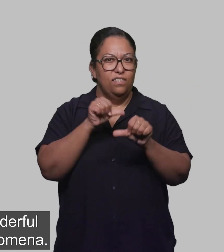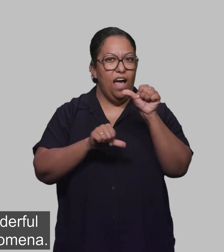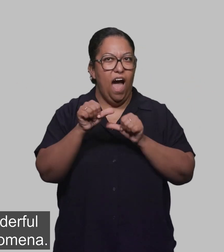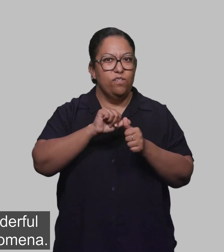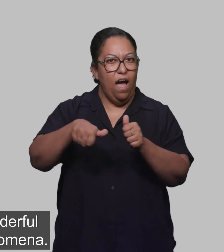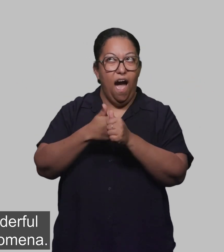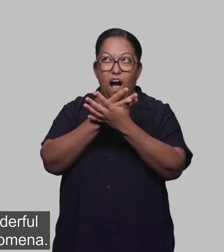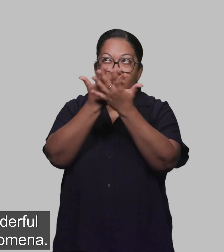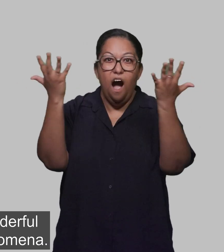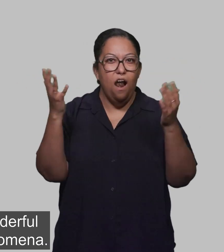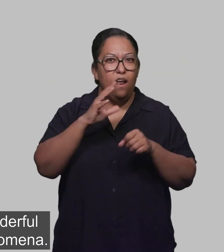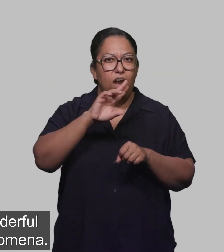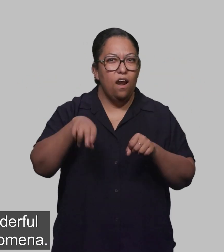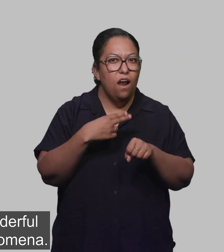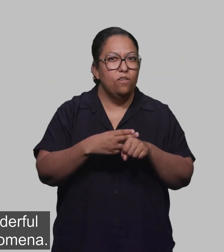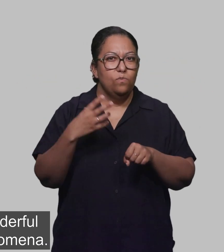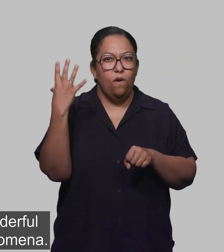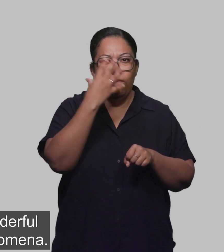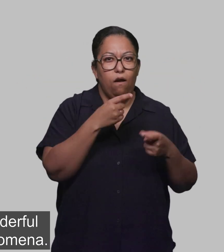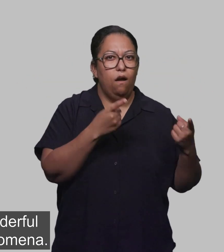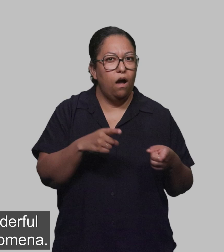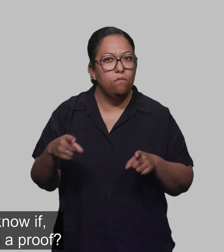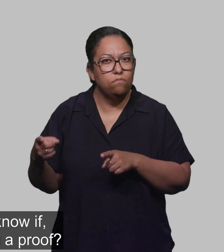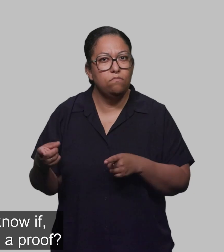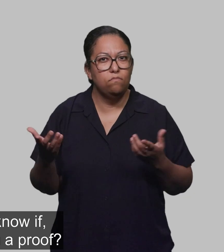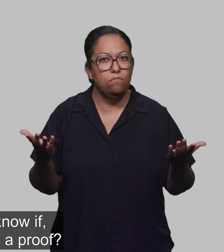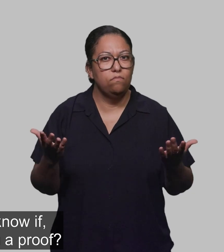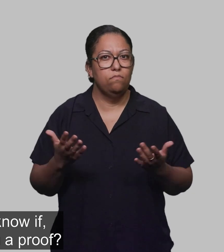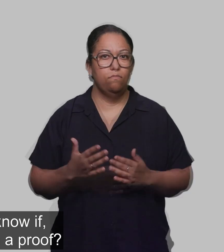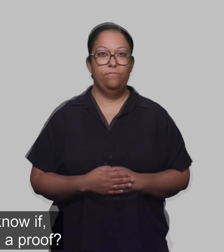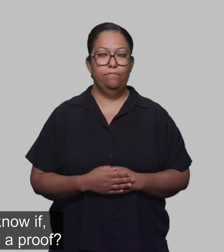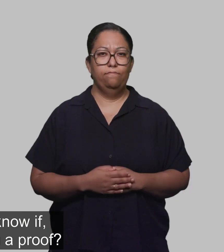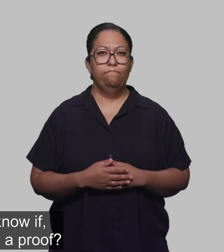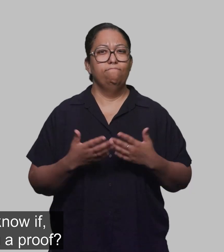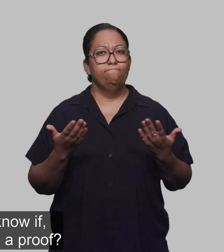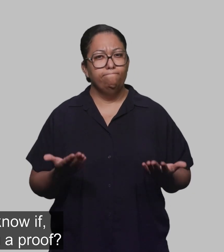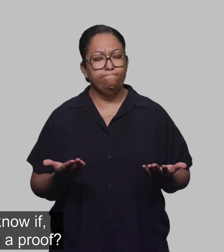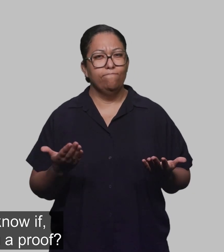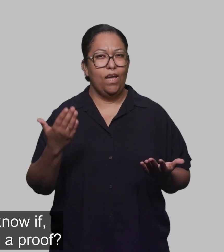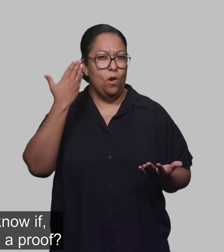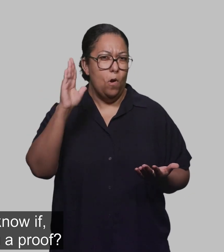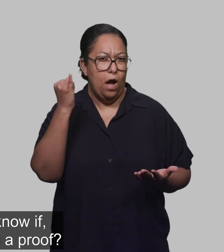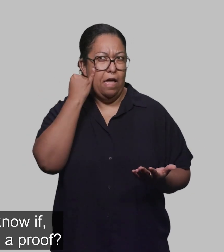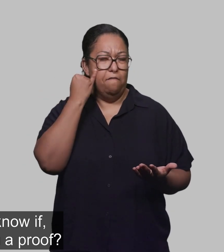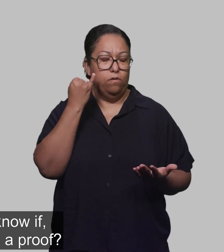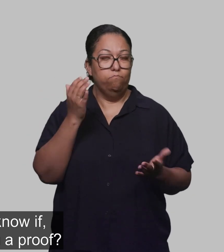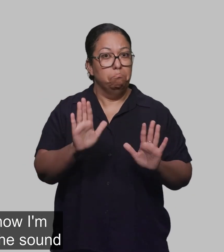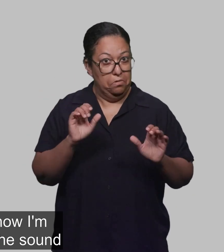of that wonderful nature phenomena. And I don't know if, may I give you a